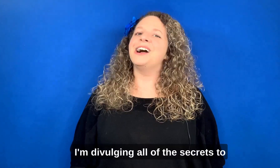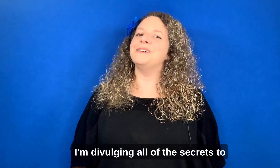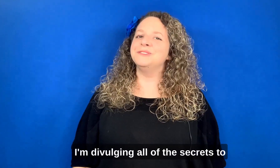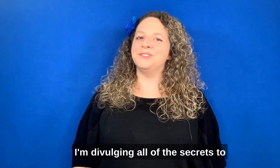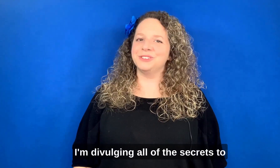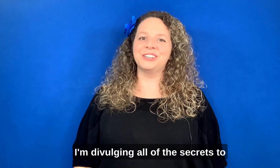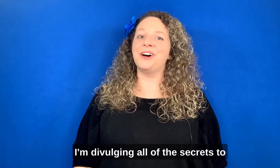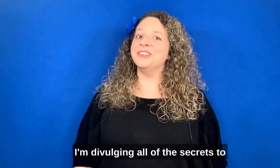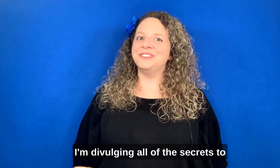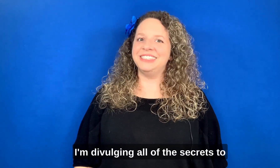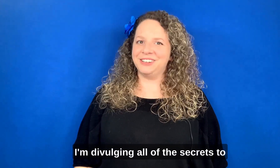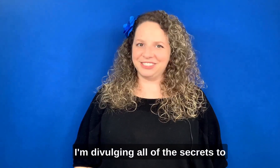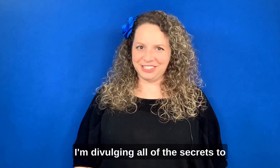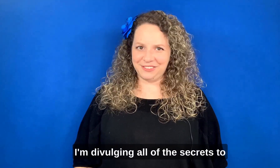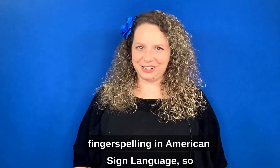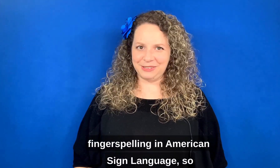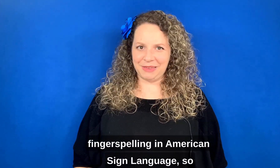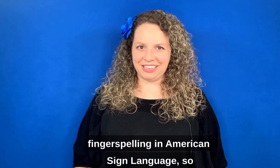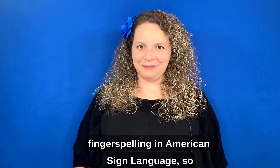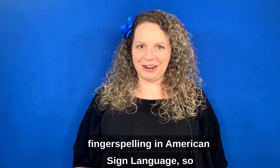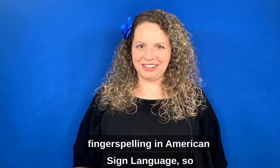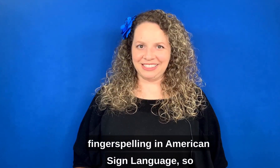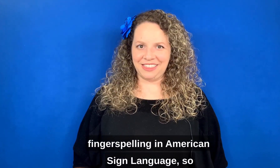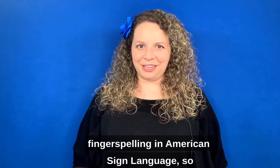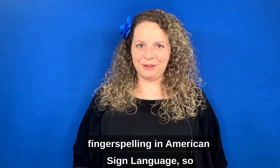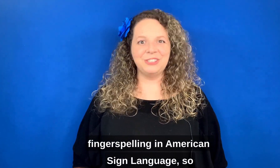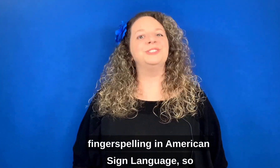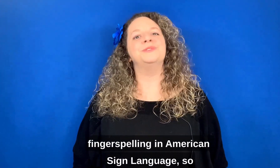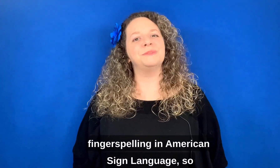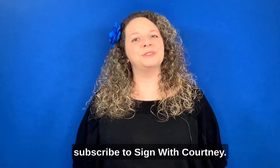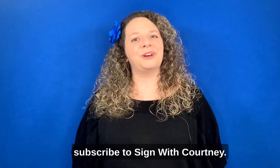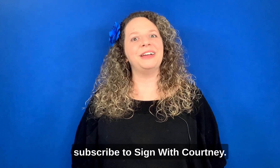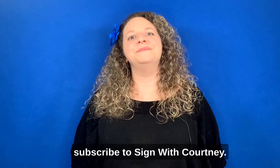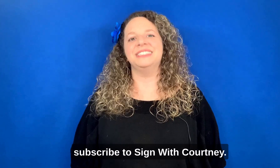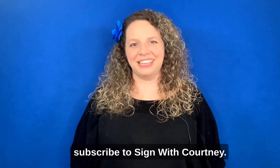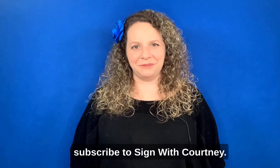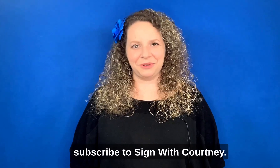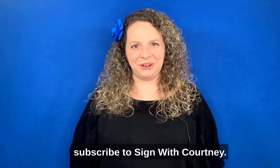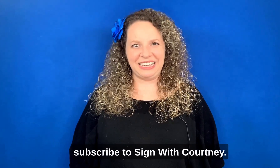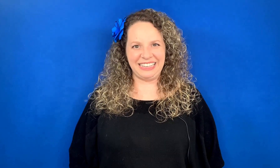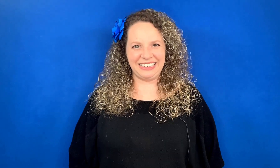I'm divulging all of the secrets to fingerspelling in American Sign Language, so subscribe to Sign with Courtney.